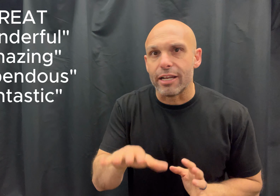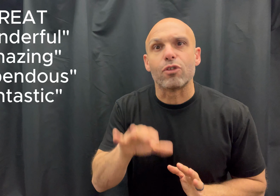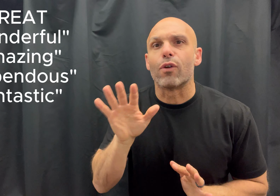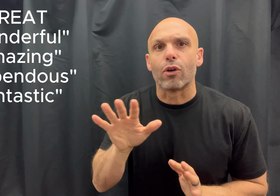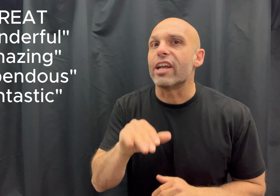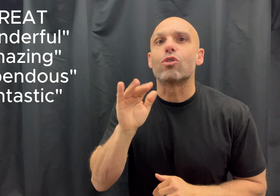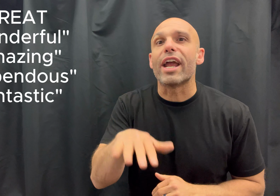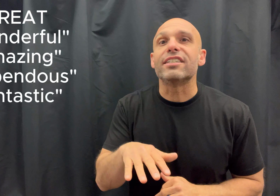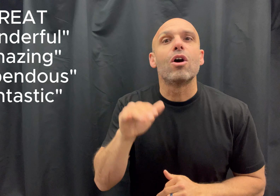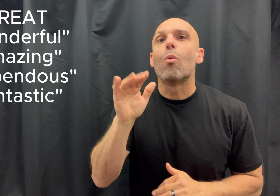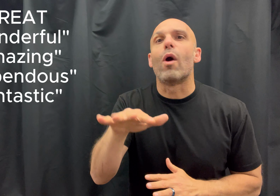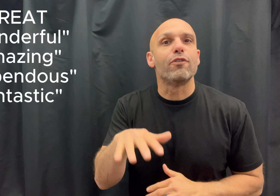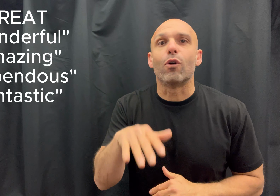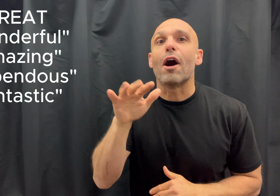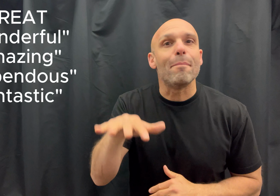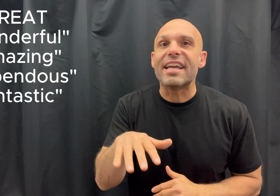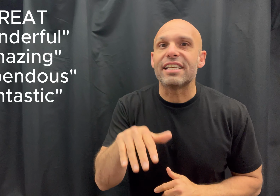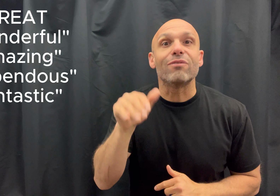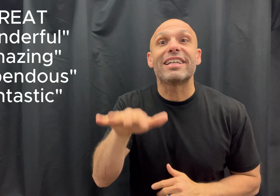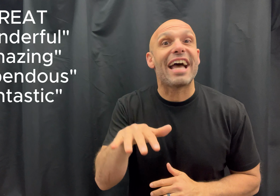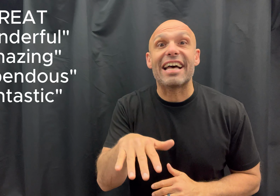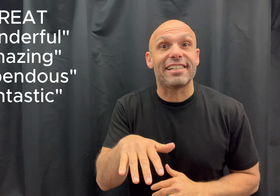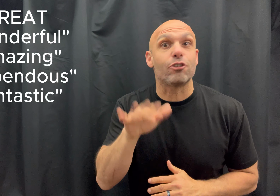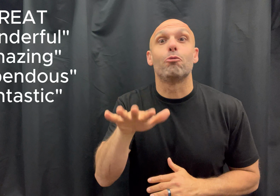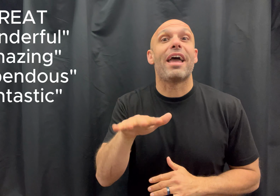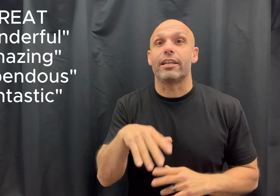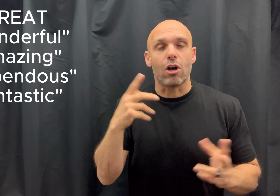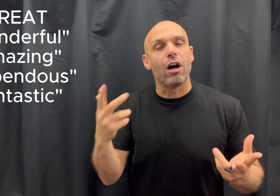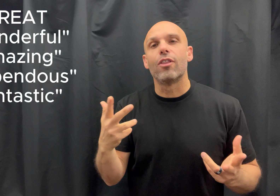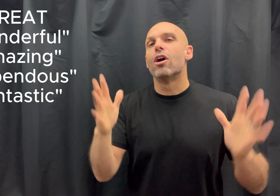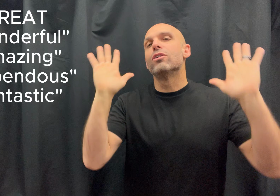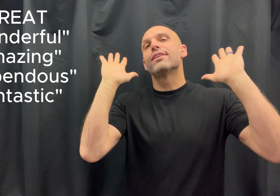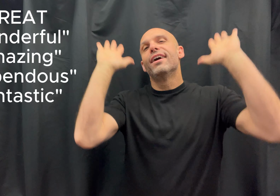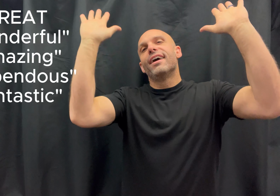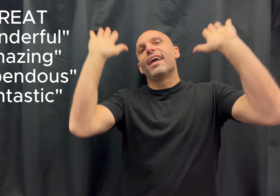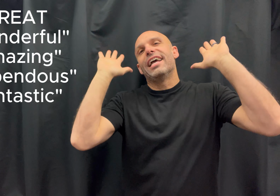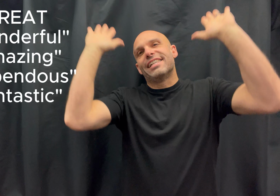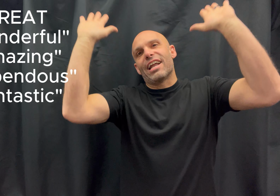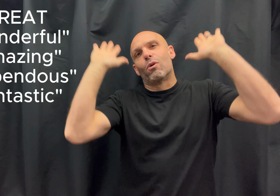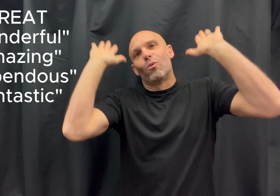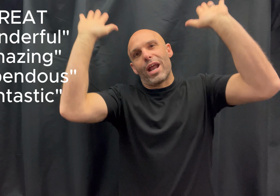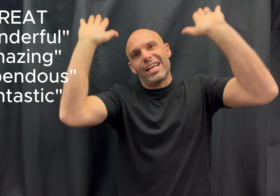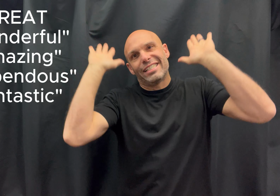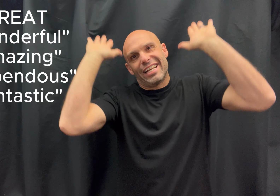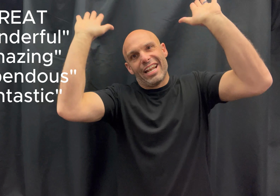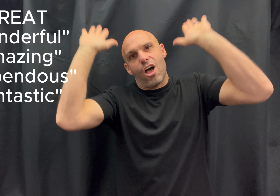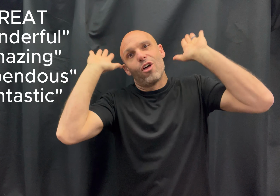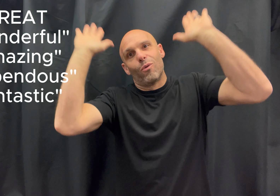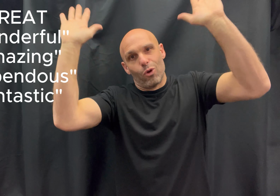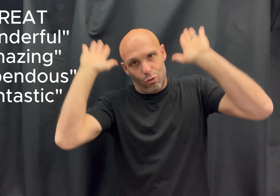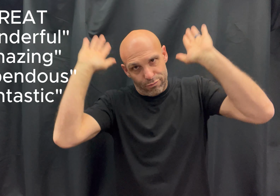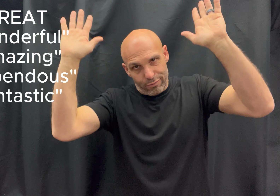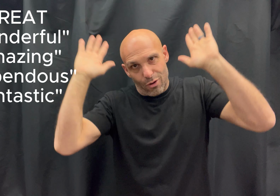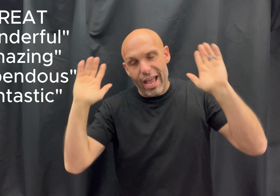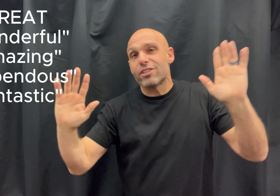for great. Great, wonderful, amazing, fantastic, stupendous. All those is like we're raising the roof. Okay, so